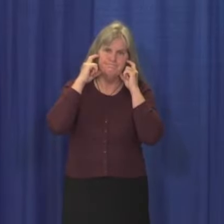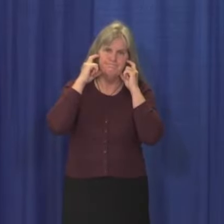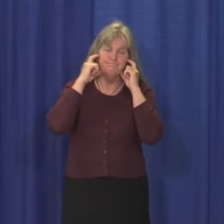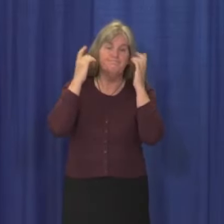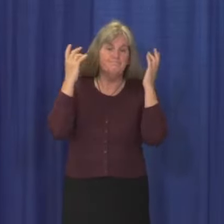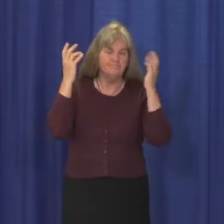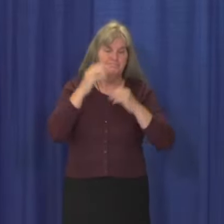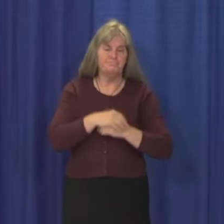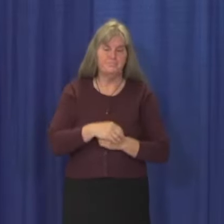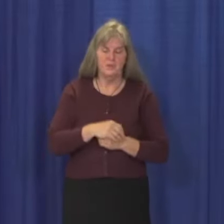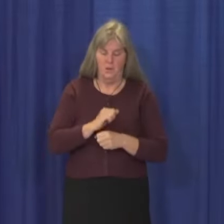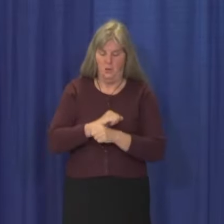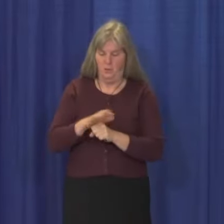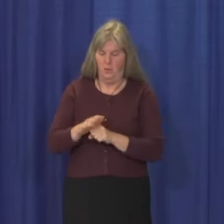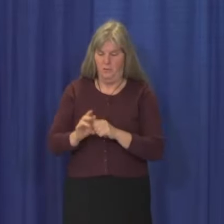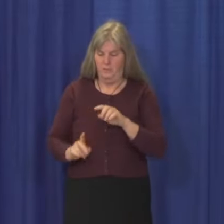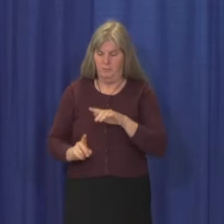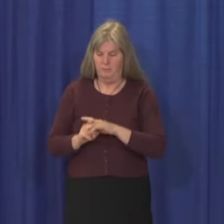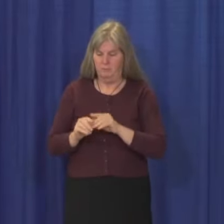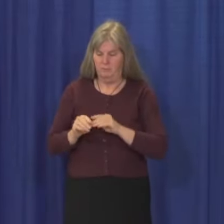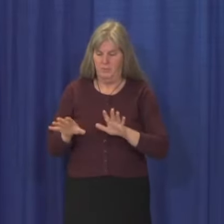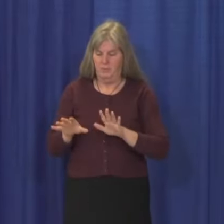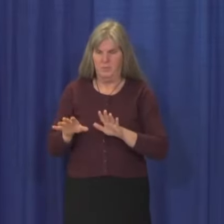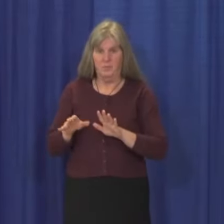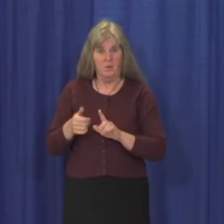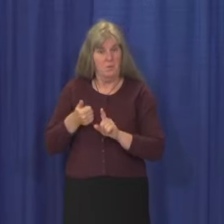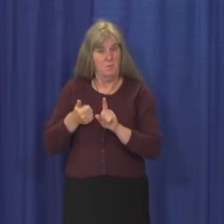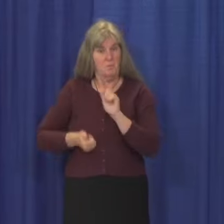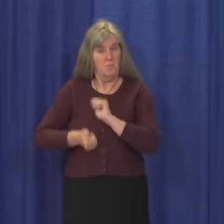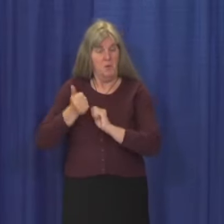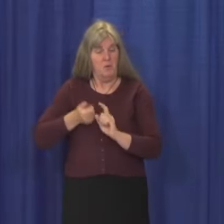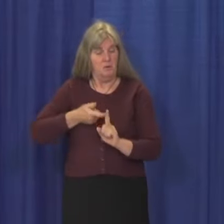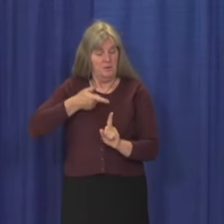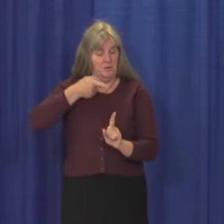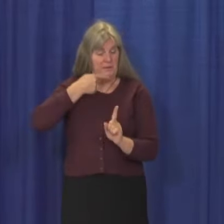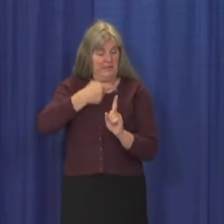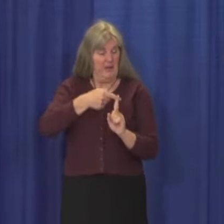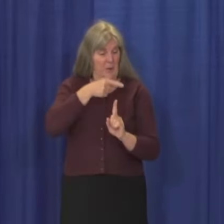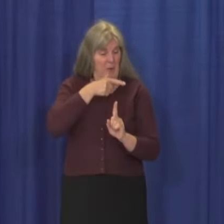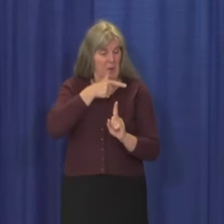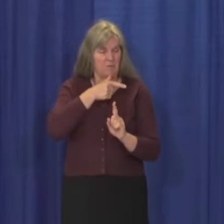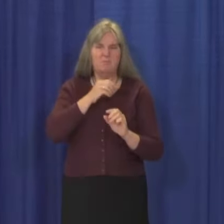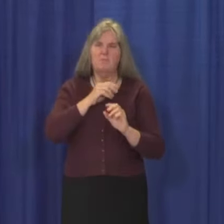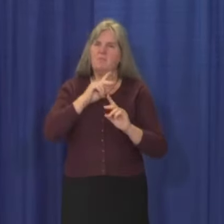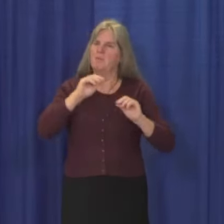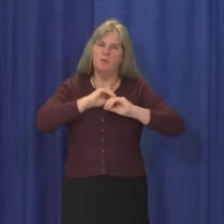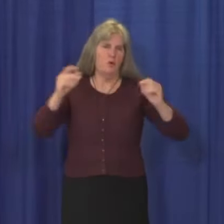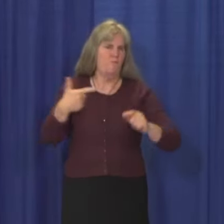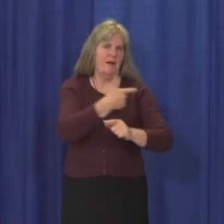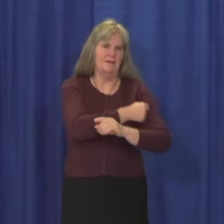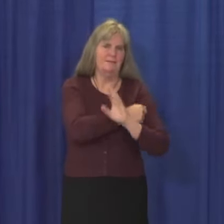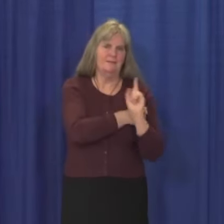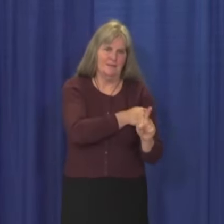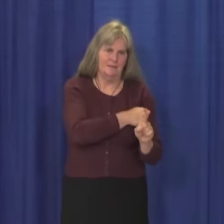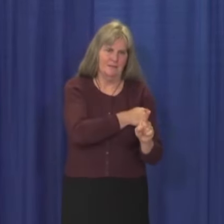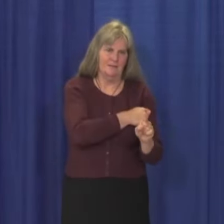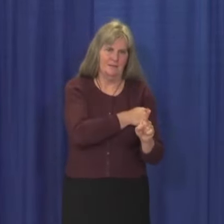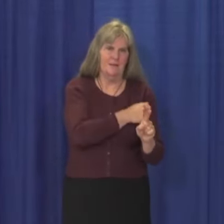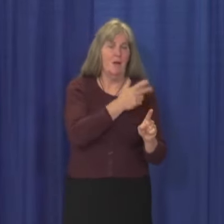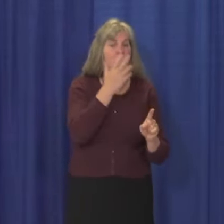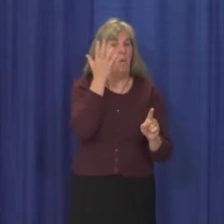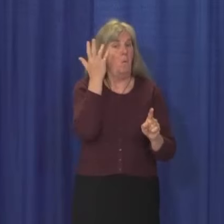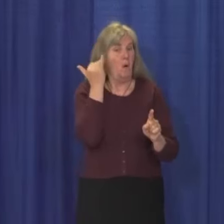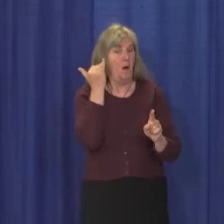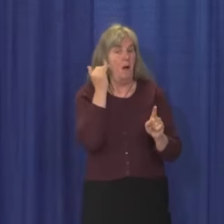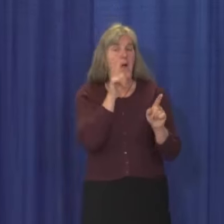current outbreak has aggressively targeted the unvaccinated so far, but we know it has spread because people